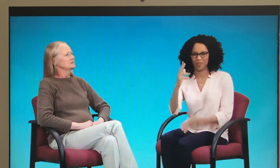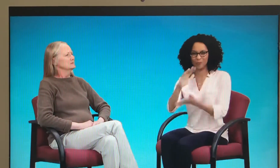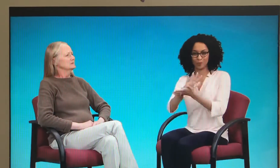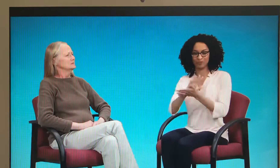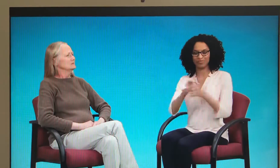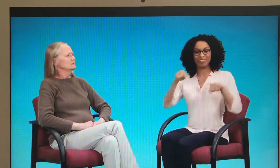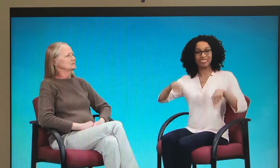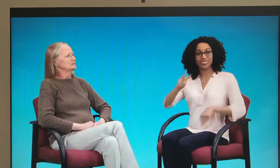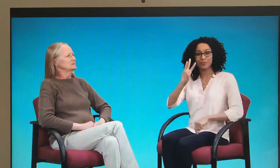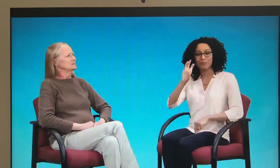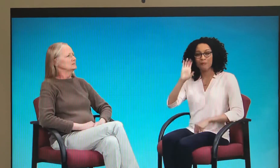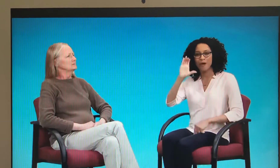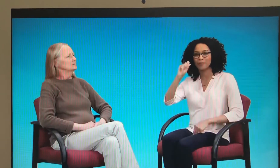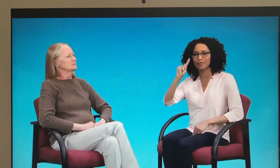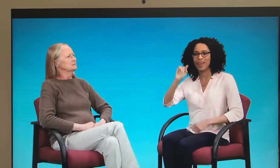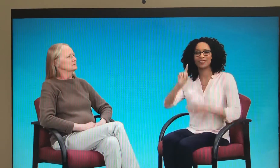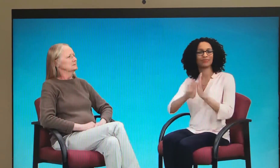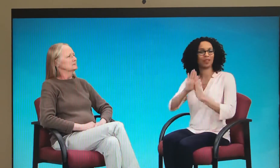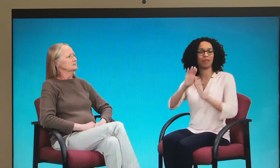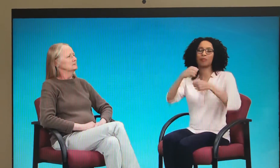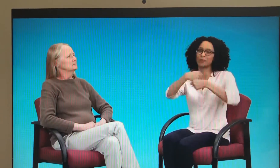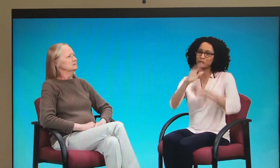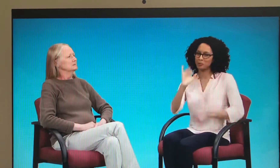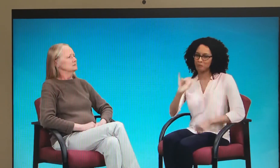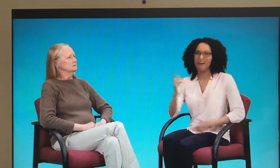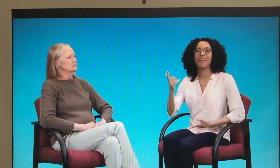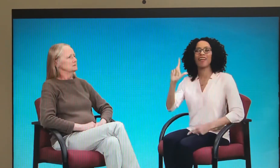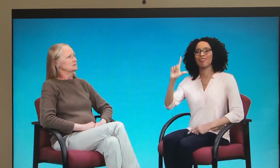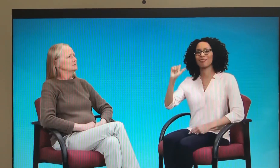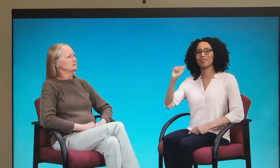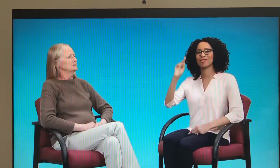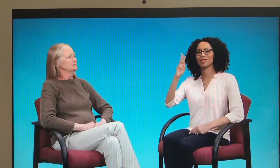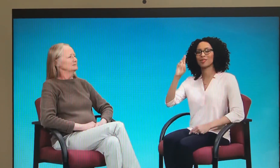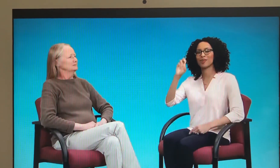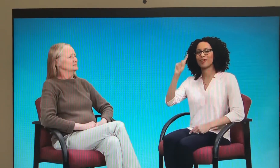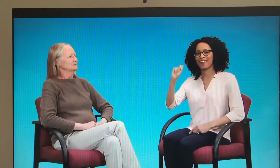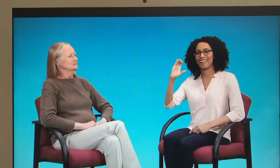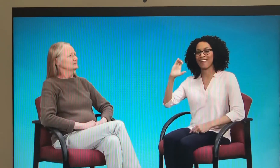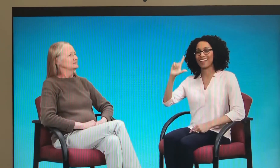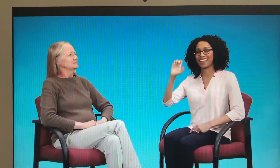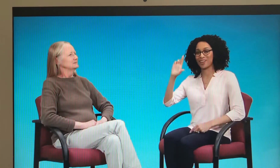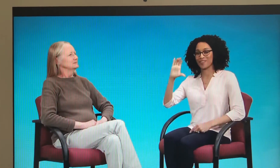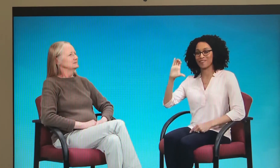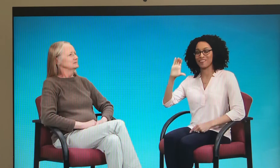Education Interpreting 101-2, and this webcam is a development of that as well.